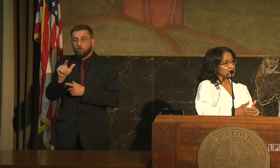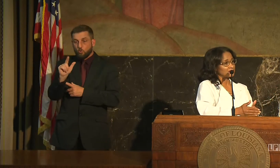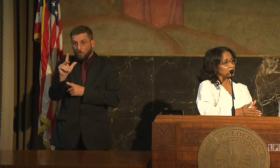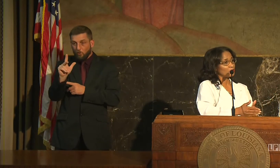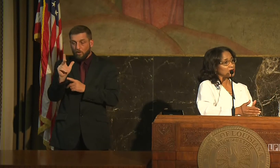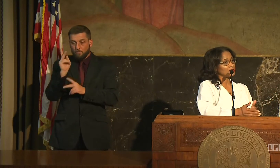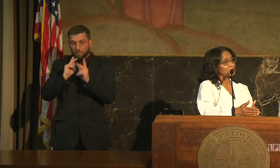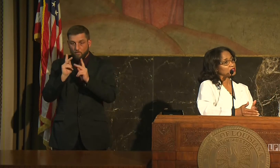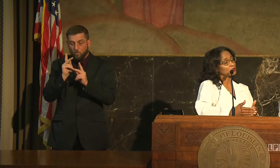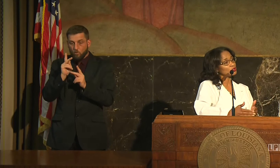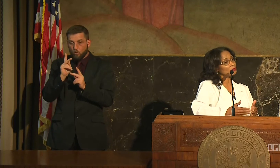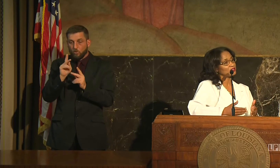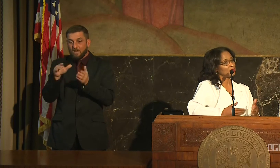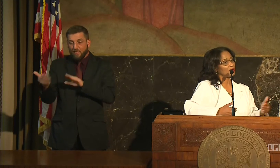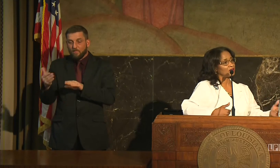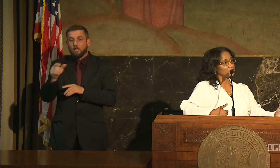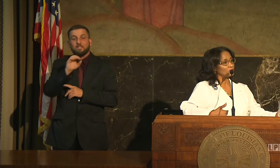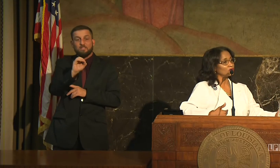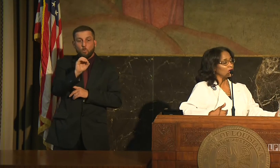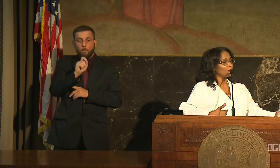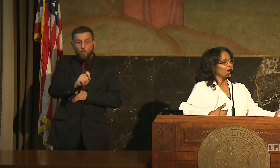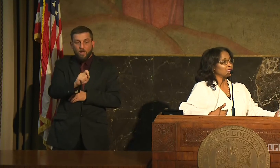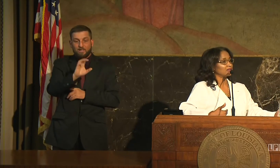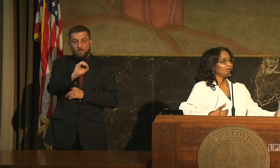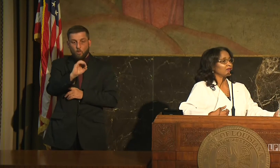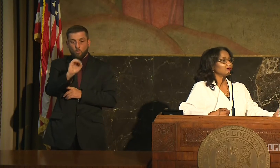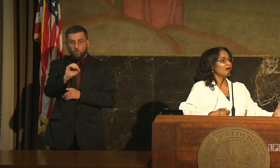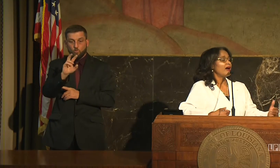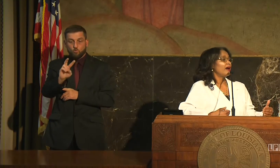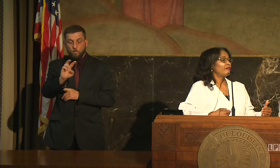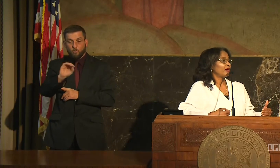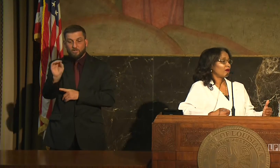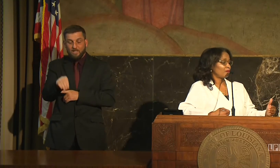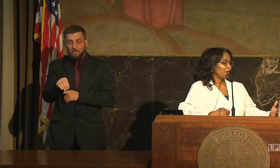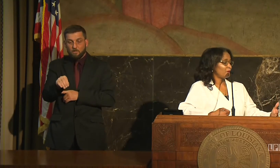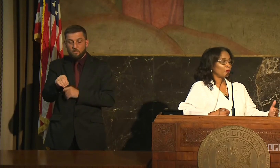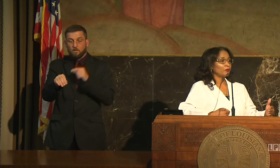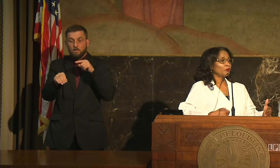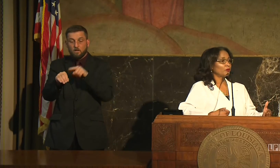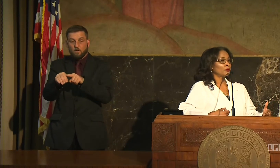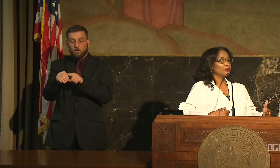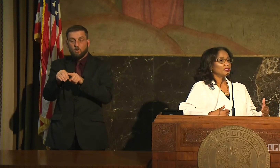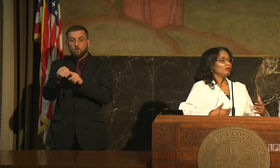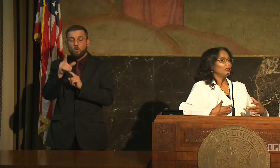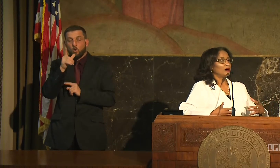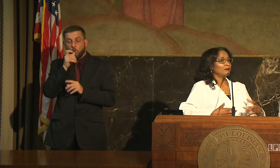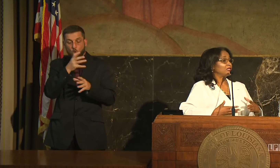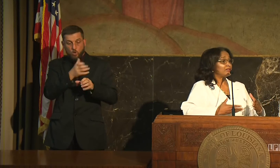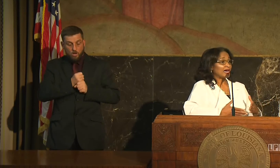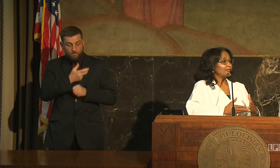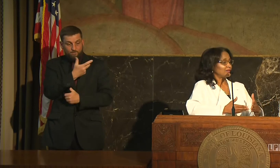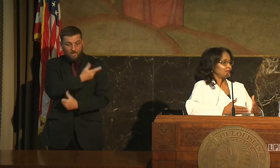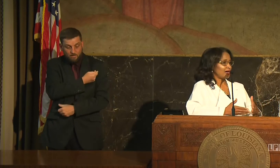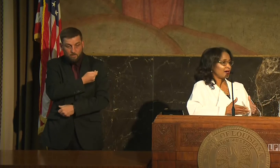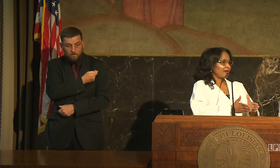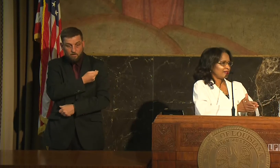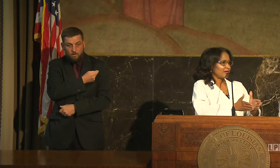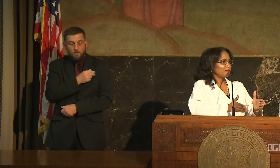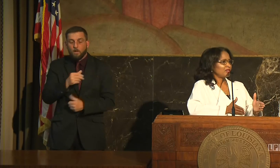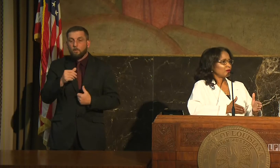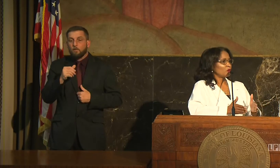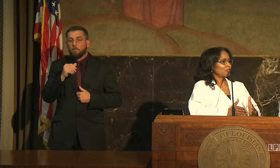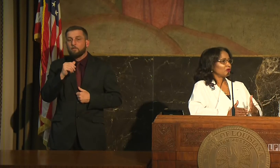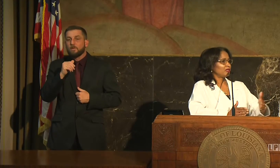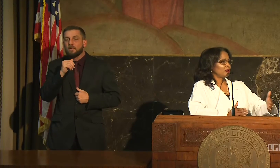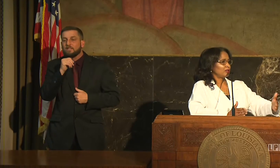23 deaths, 0.002% of the total number vaccinated, and they are people who did not die in